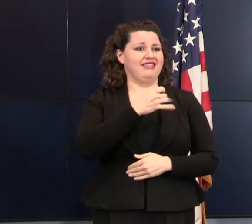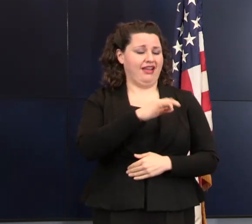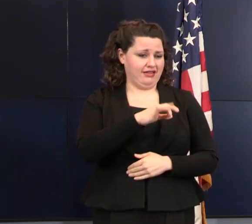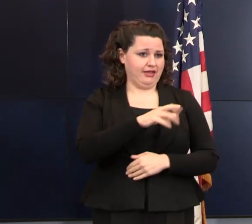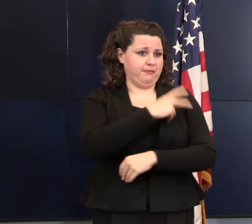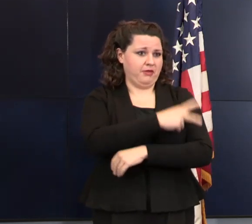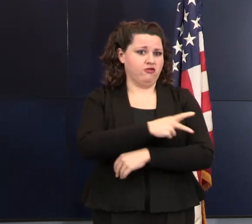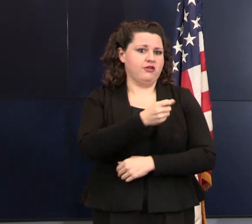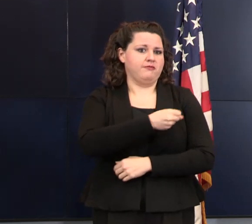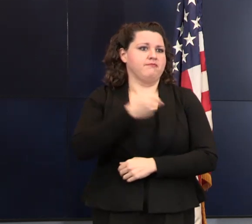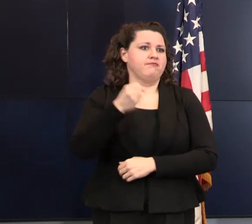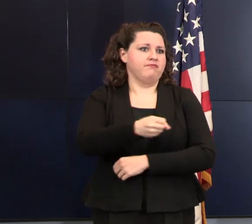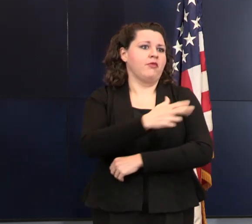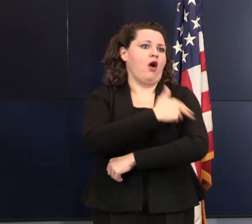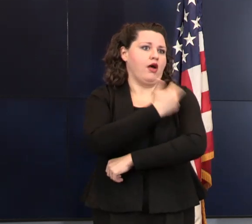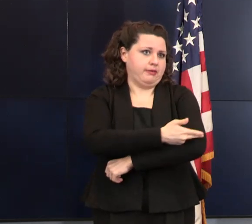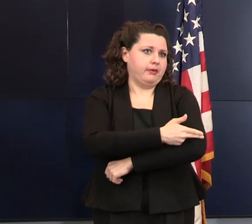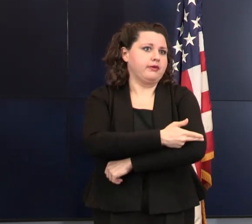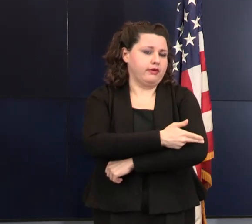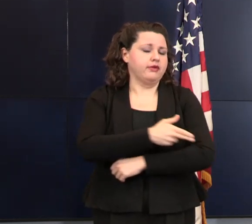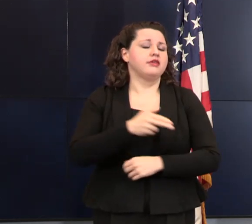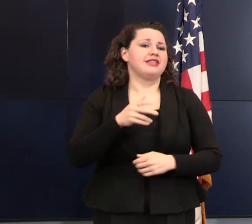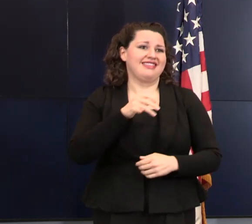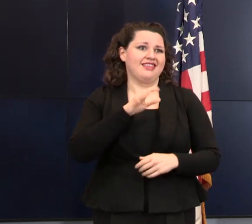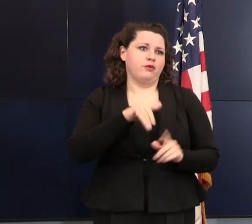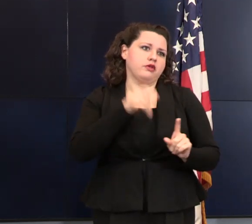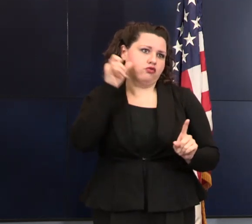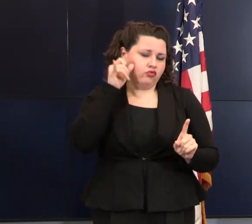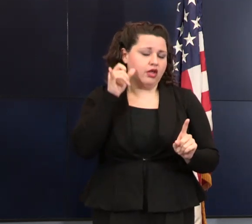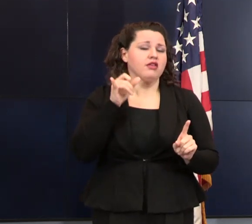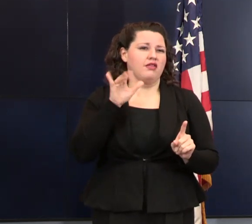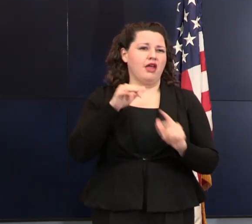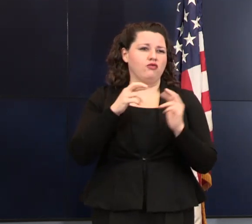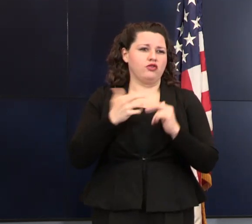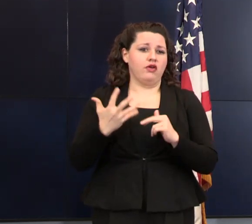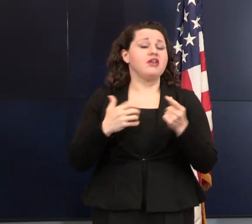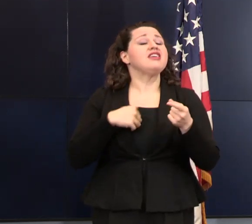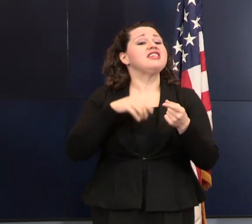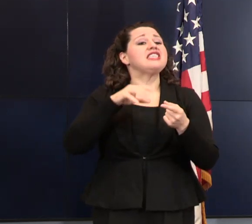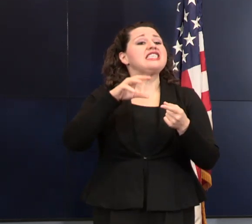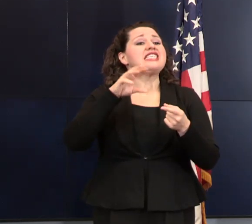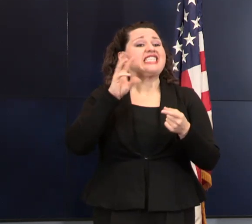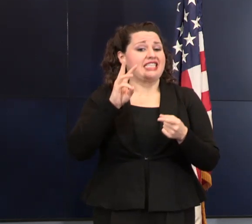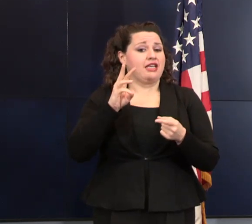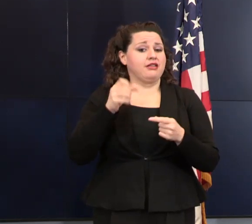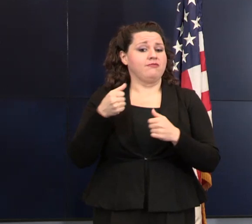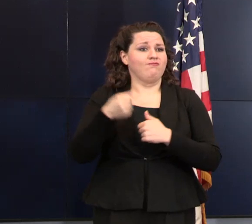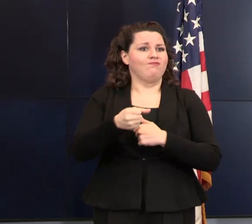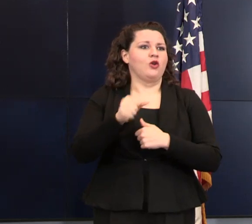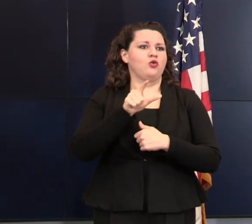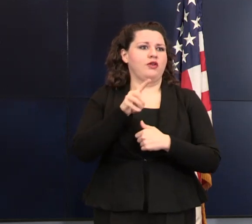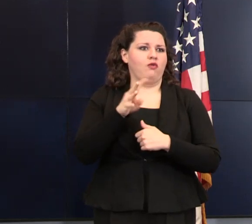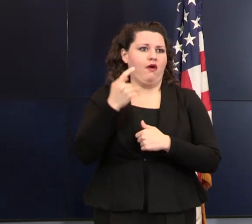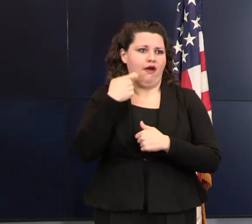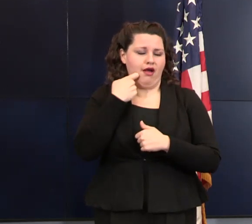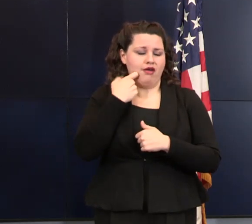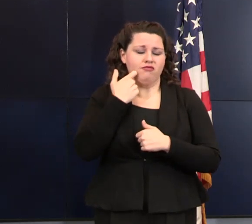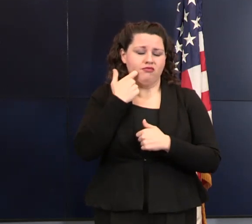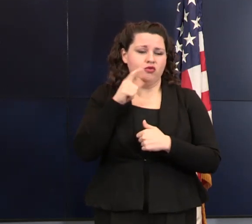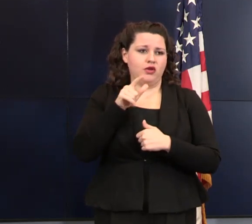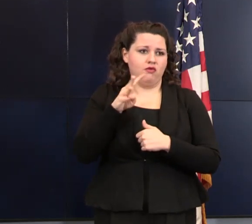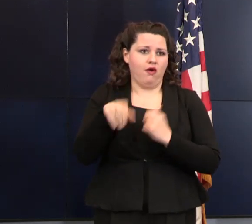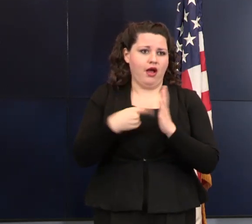in Region 5 as of yesterday. 6 had been admitted in the last 24 hours. 27 were in